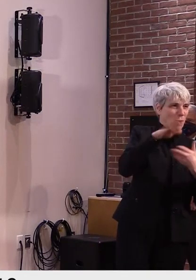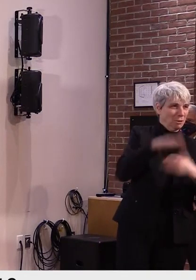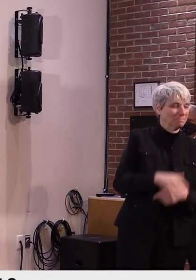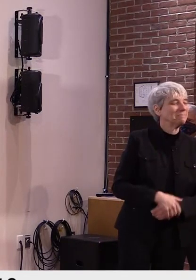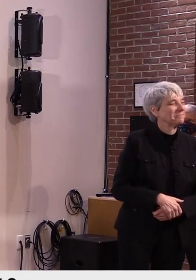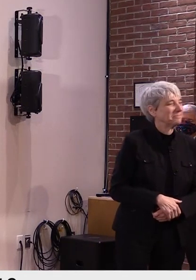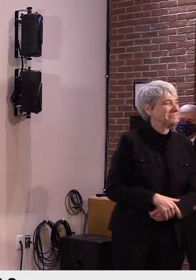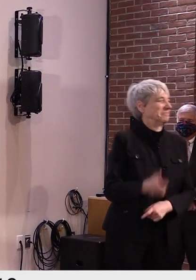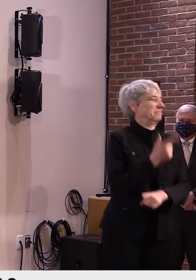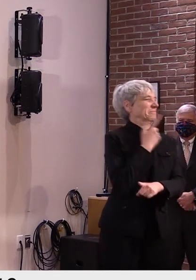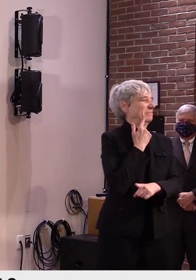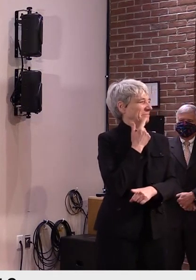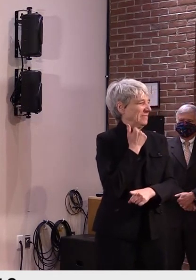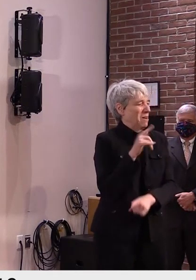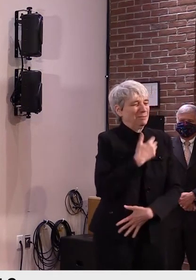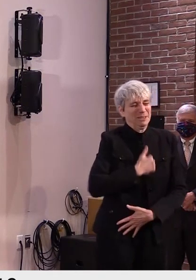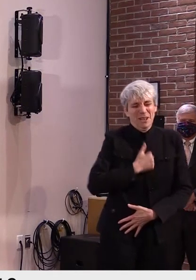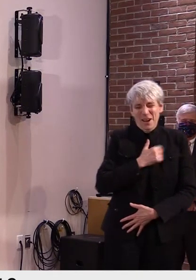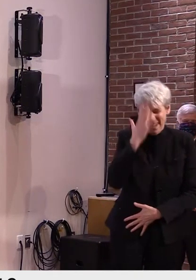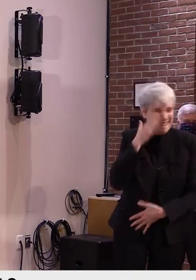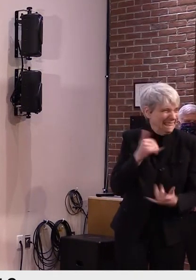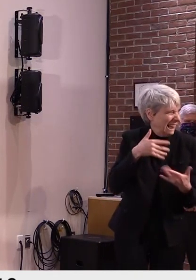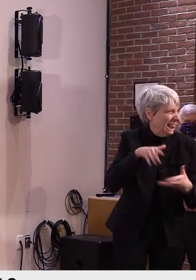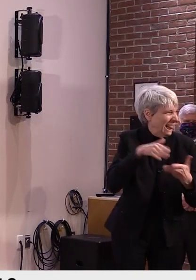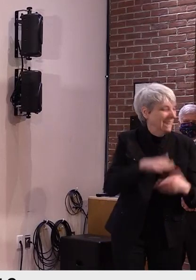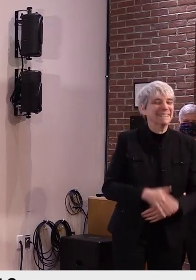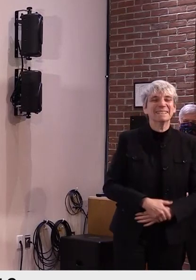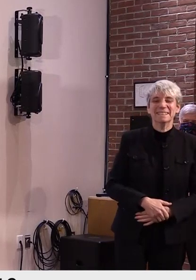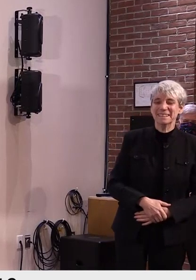Anything you want to? Do I apologize? Is there any guidelines the